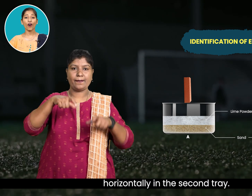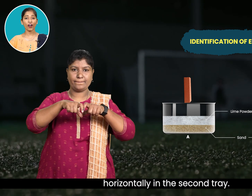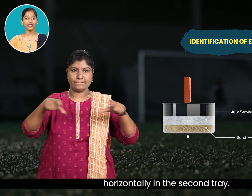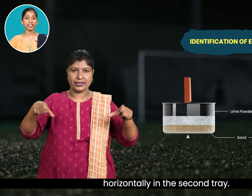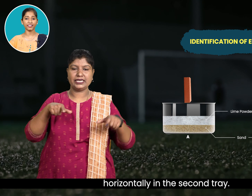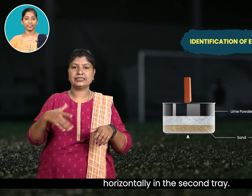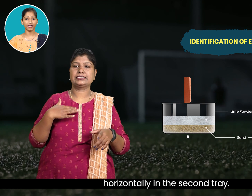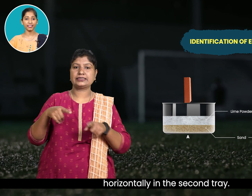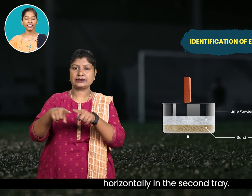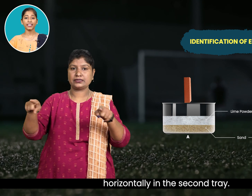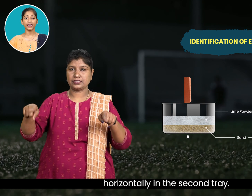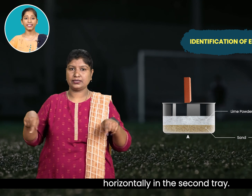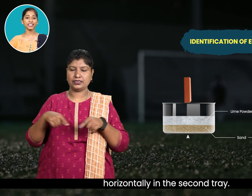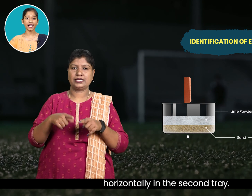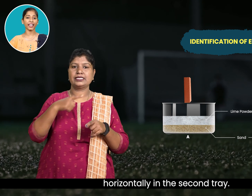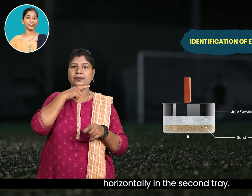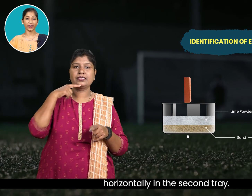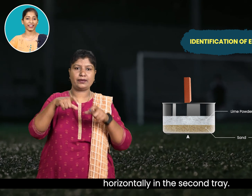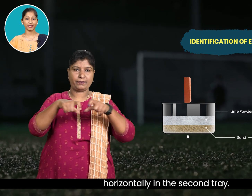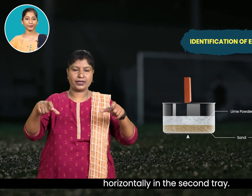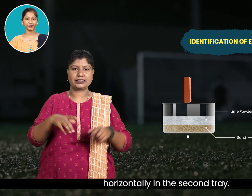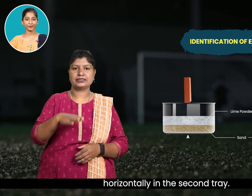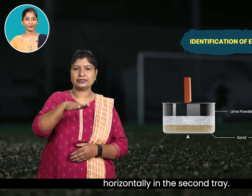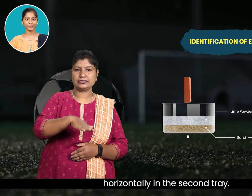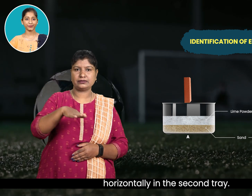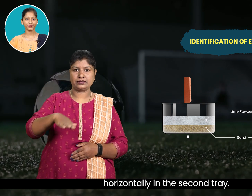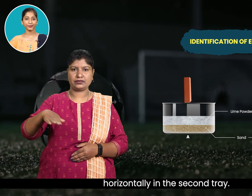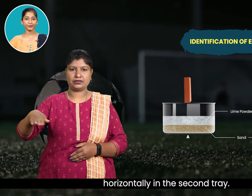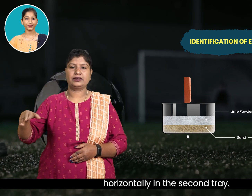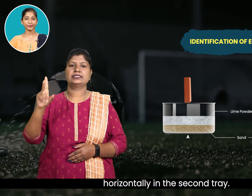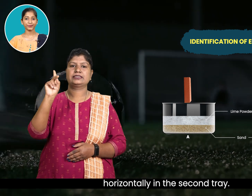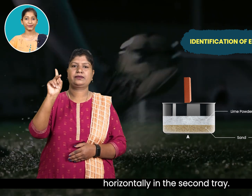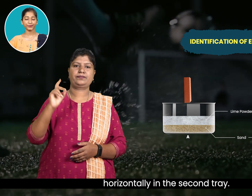kept horizontally in the second tray.